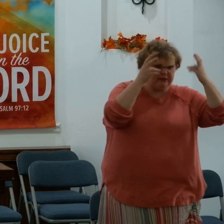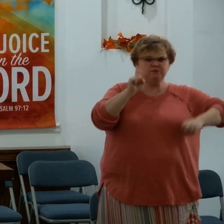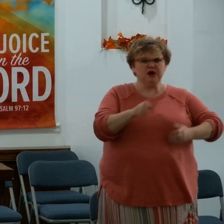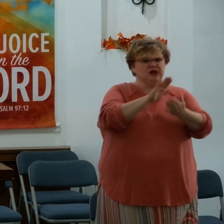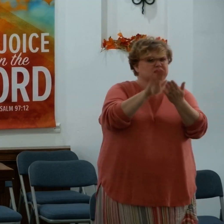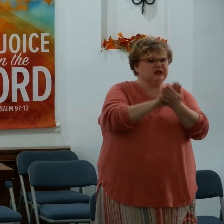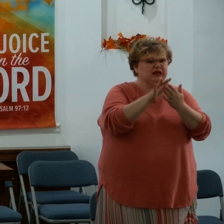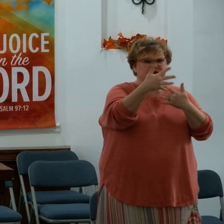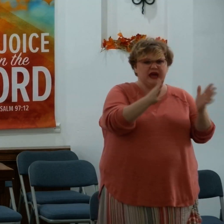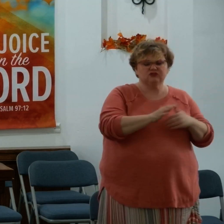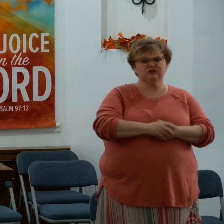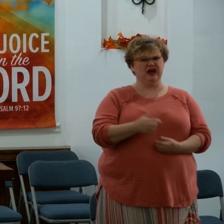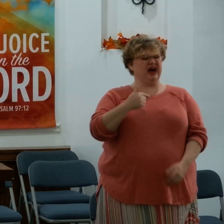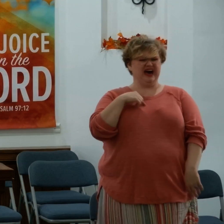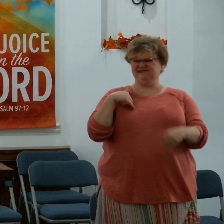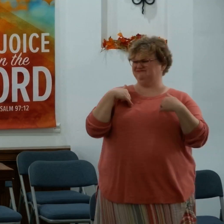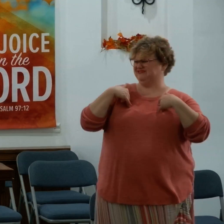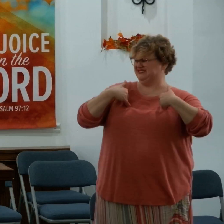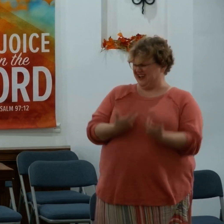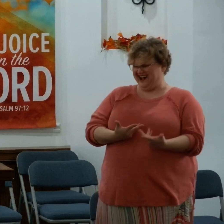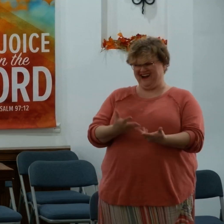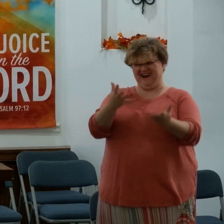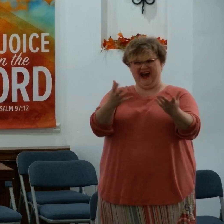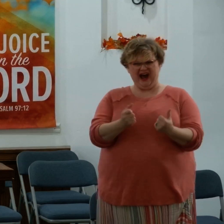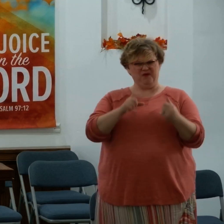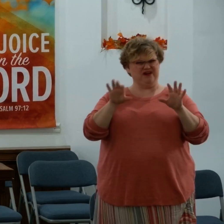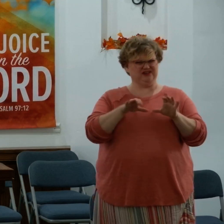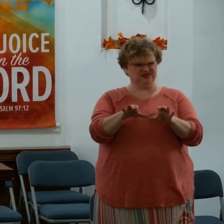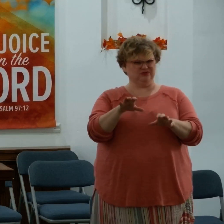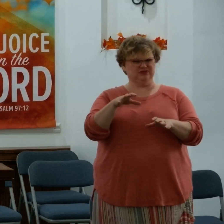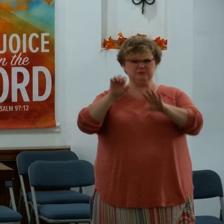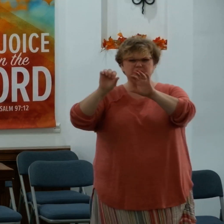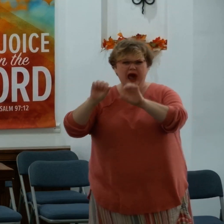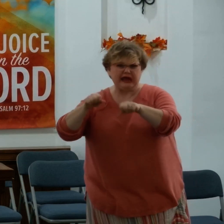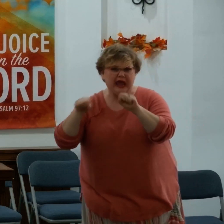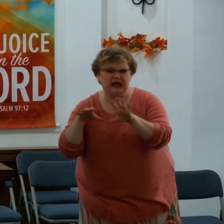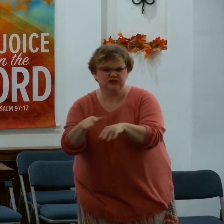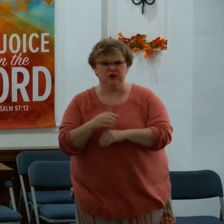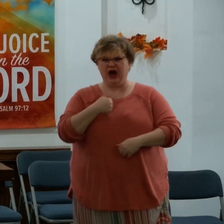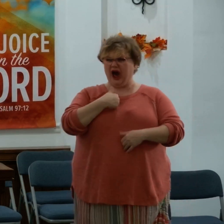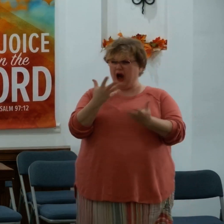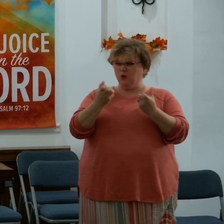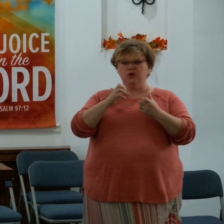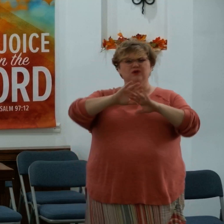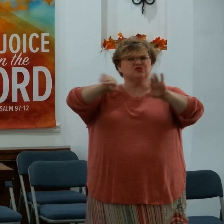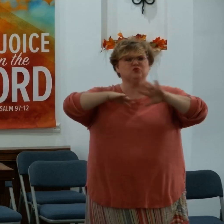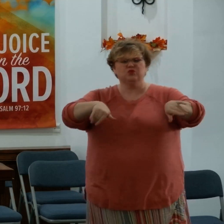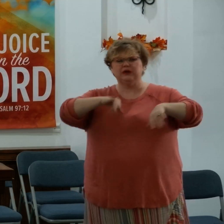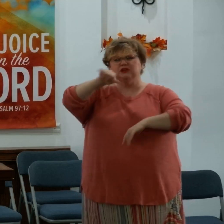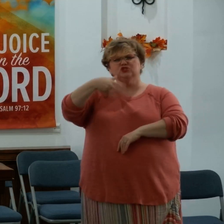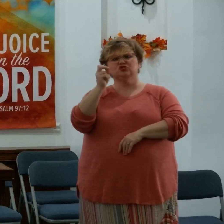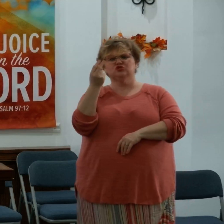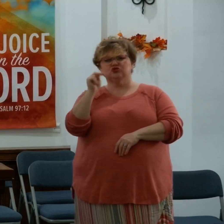Mama, I'm tired of got to. I want to get some get to. I wanted to get to swimming at Johnson's Lake. I wanted to get to go fishing